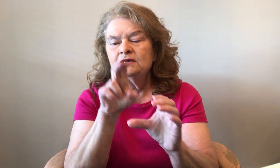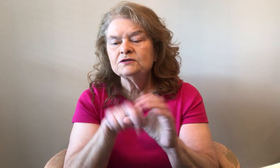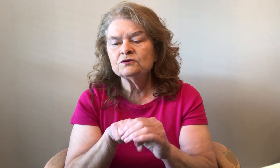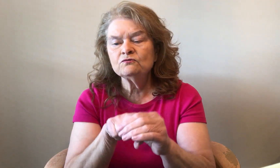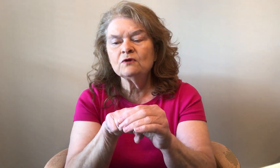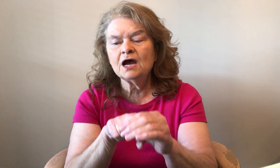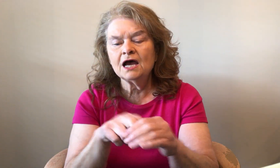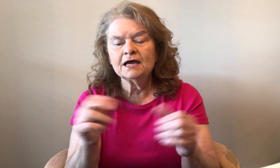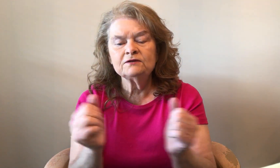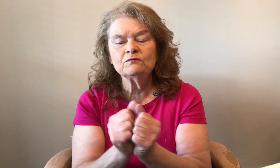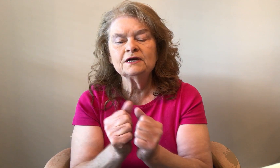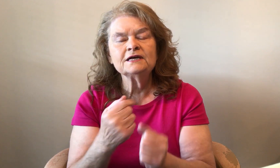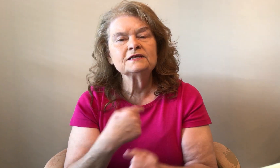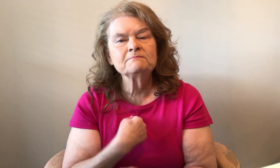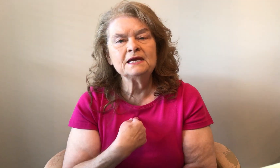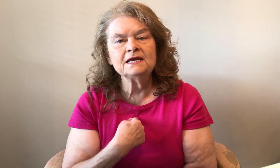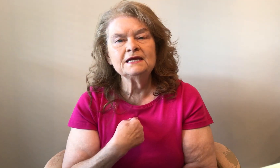to ride with me.